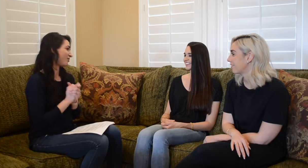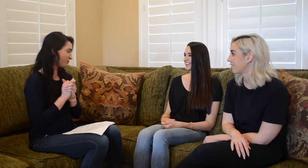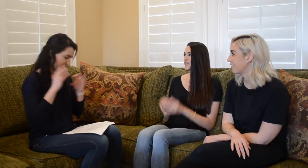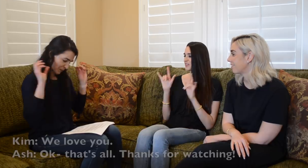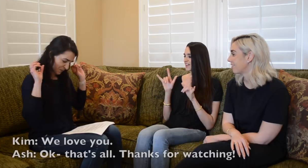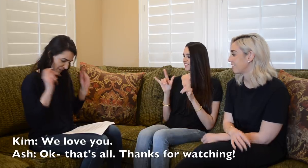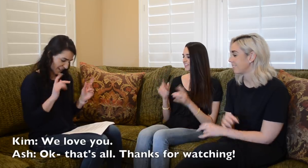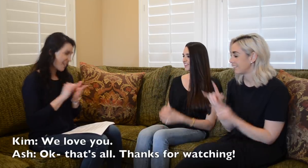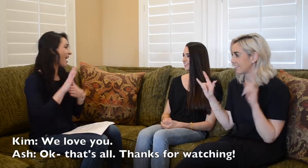We love you.